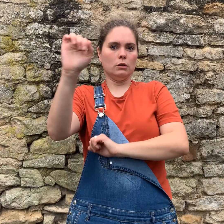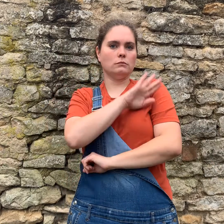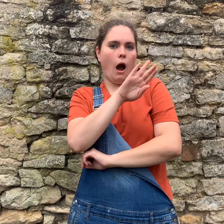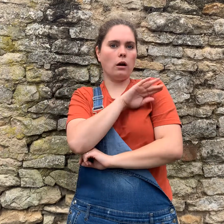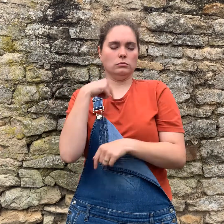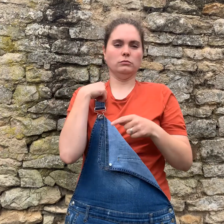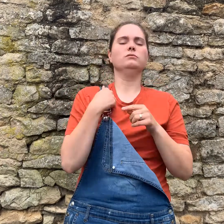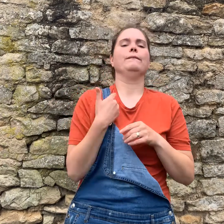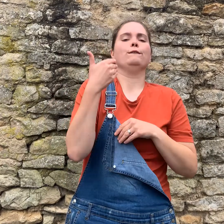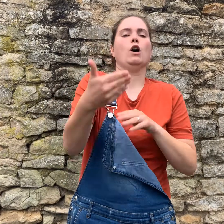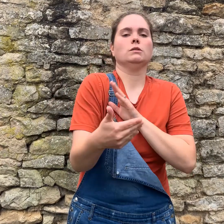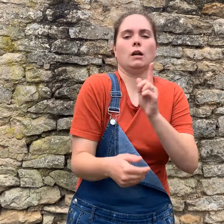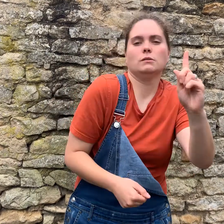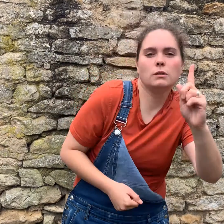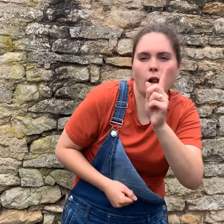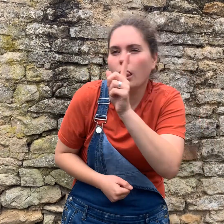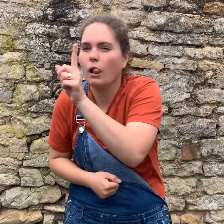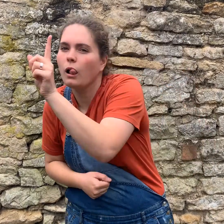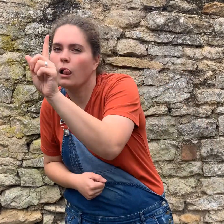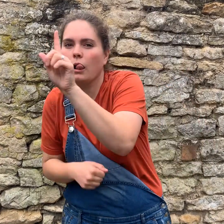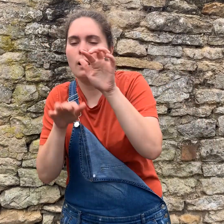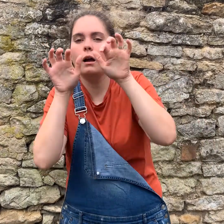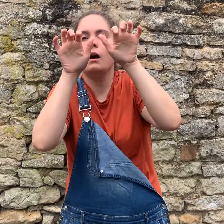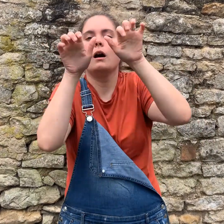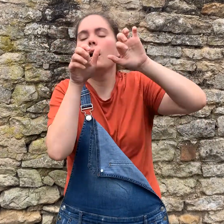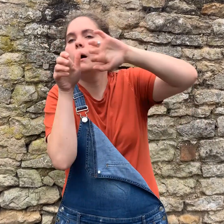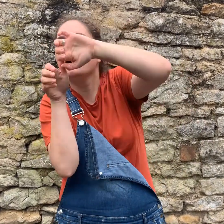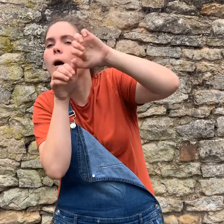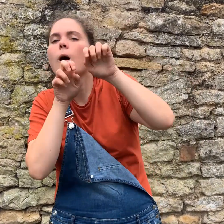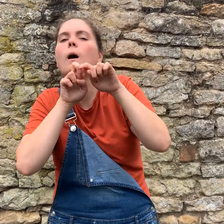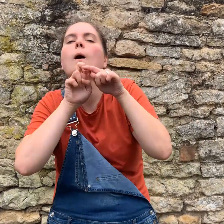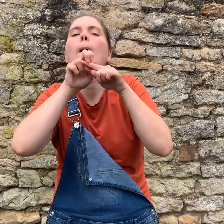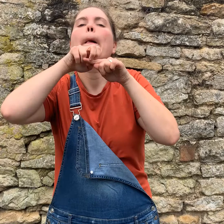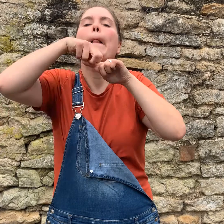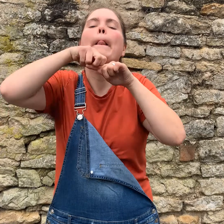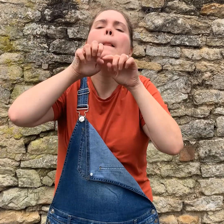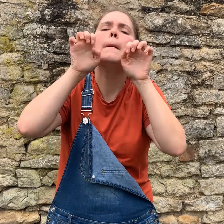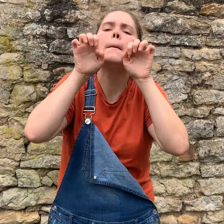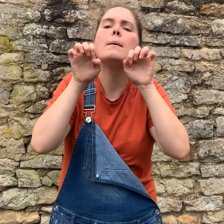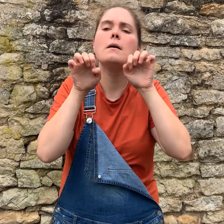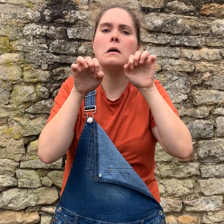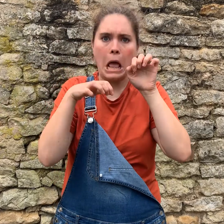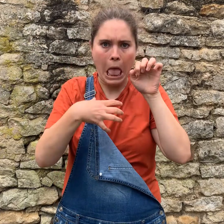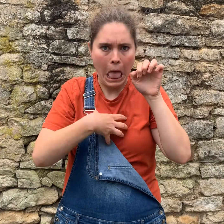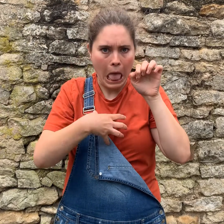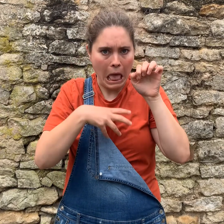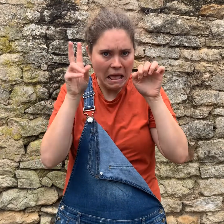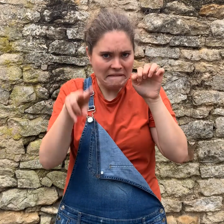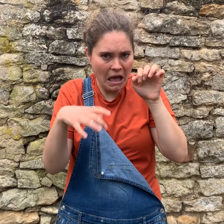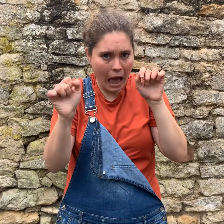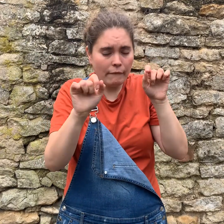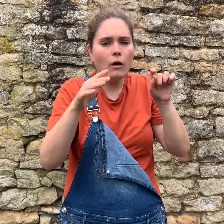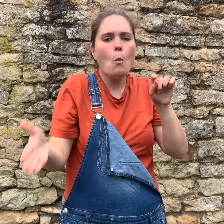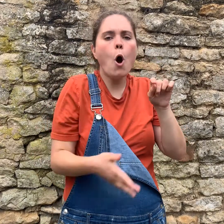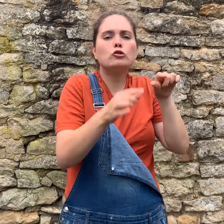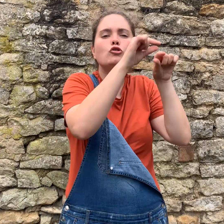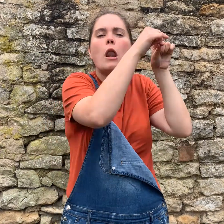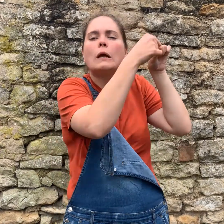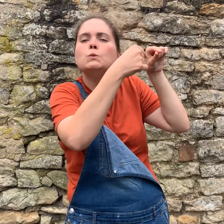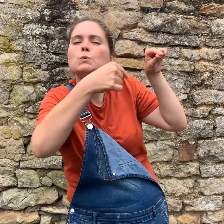times? So I thought I'd go and have a look at the back garden. So I went round the back and peered over the fence, and I could